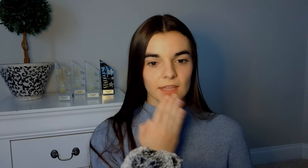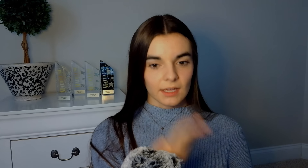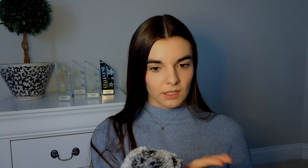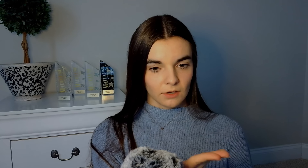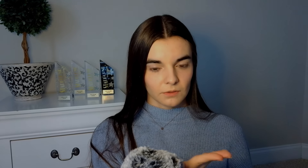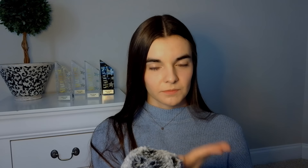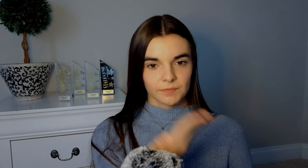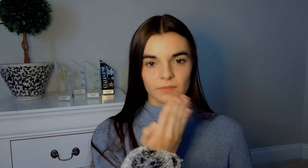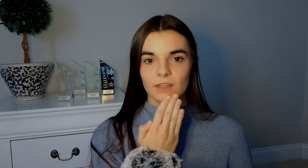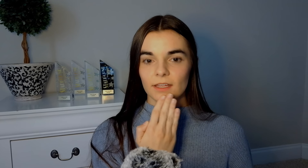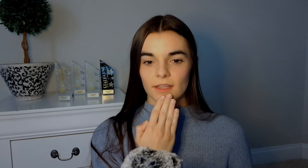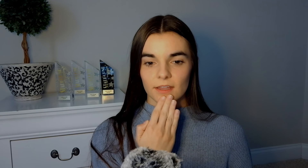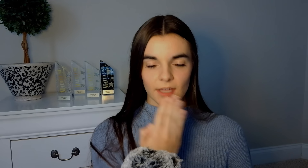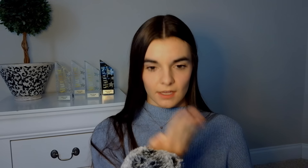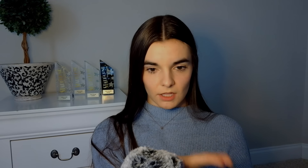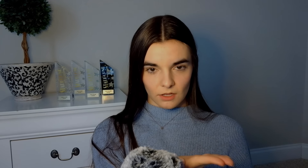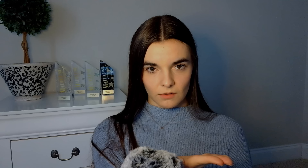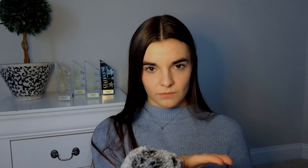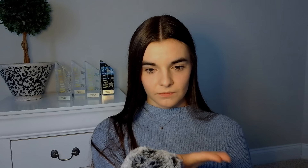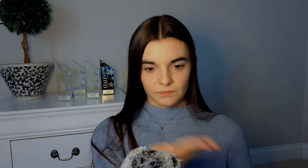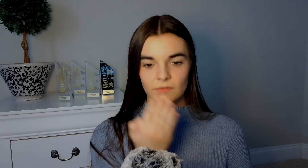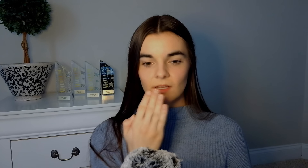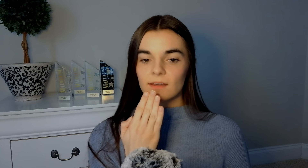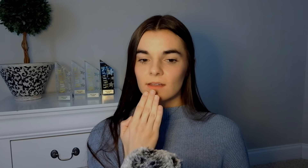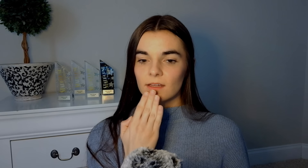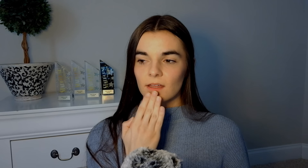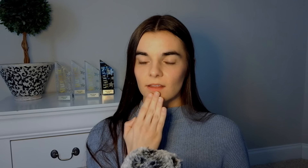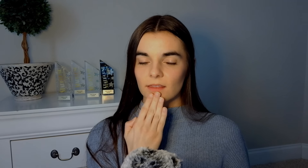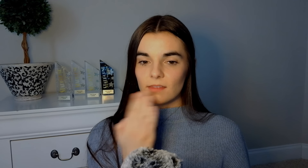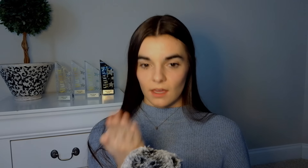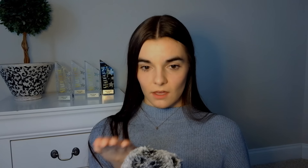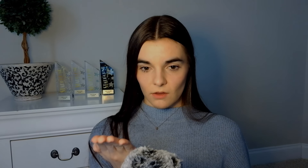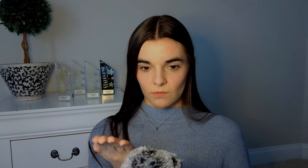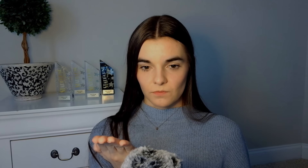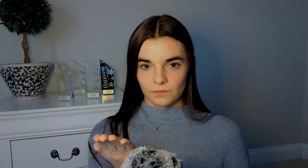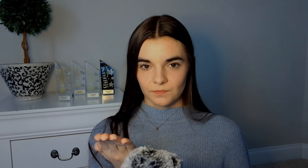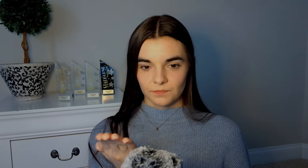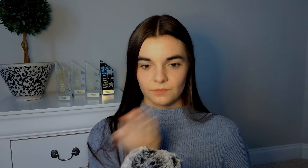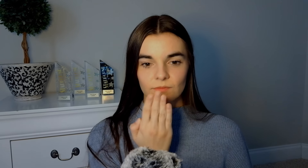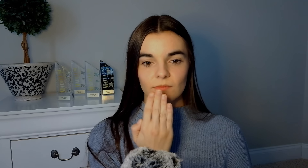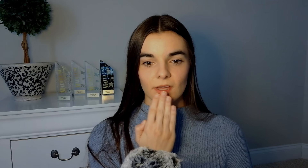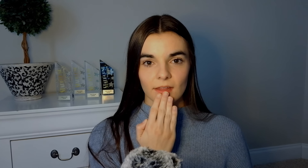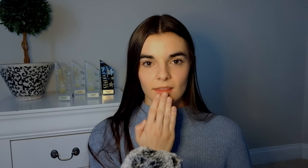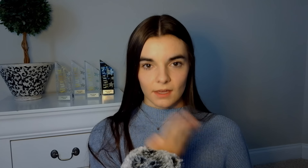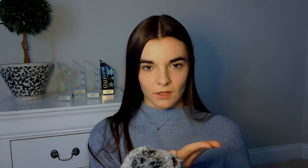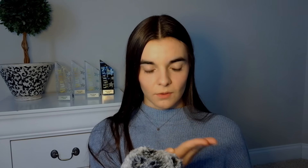Thank you. Thank you. Thank you. Thank you.